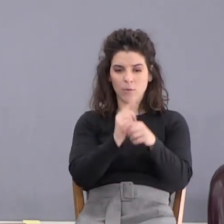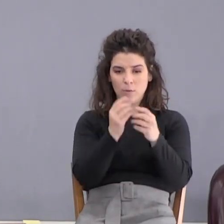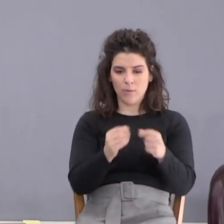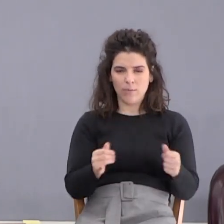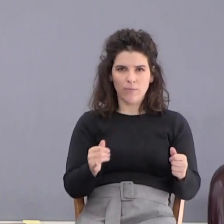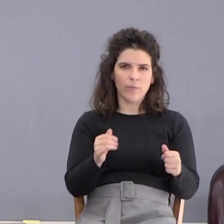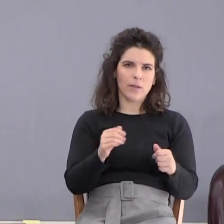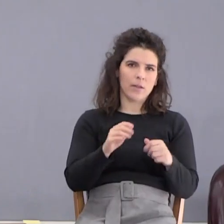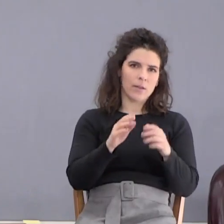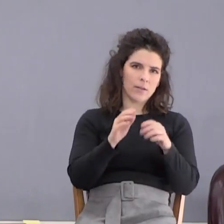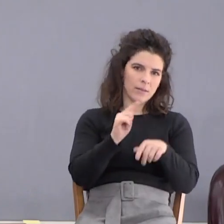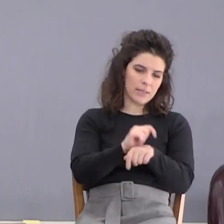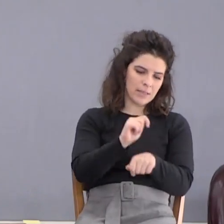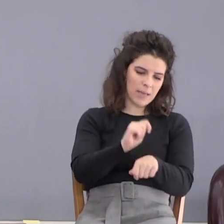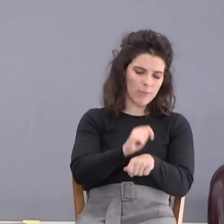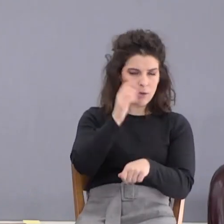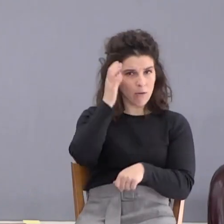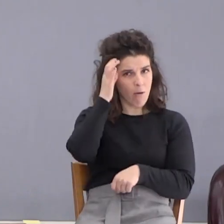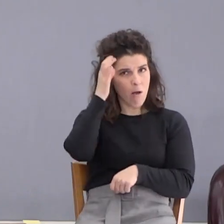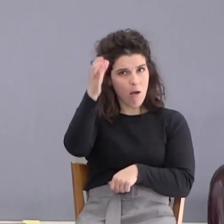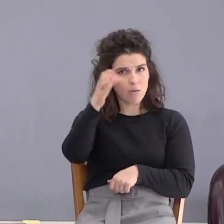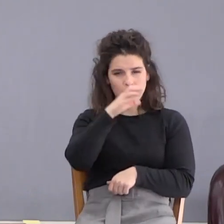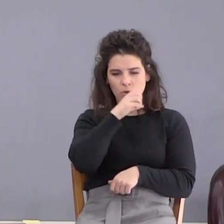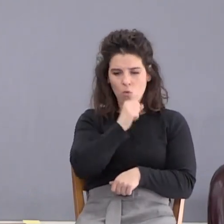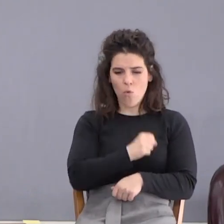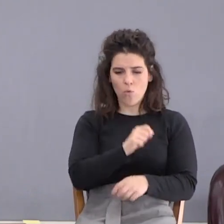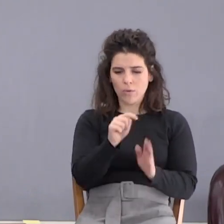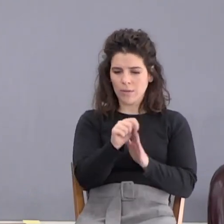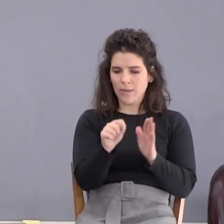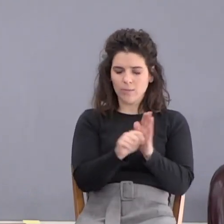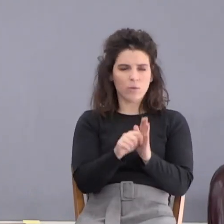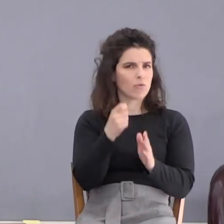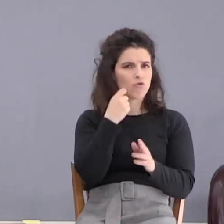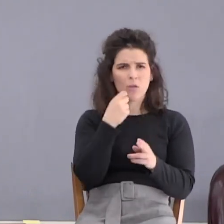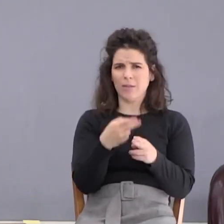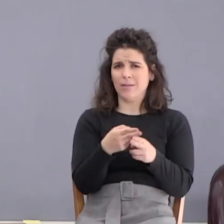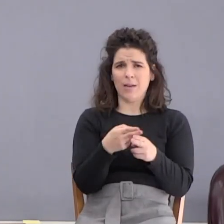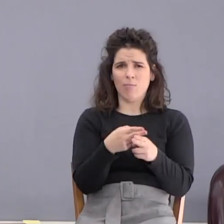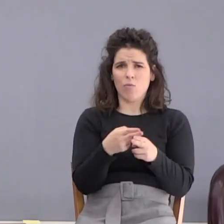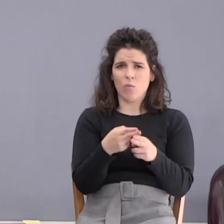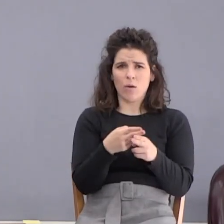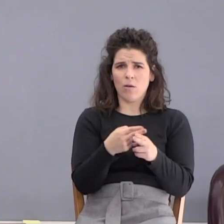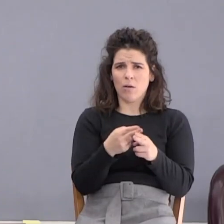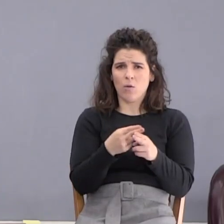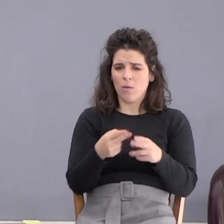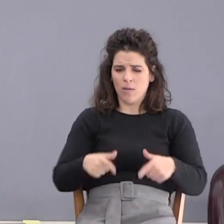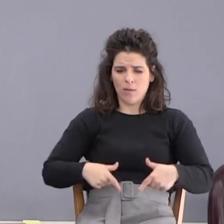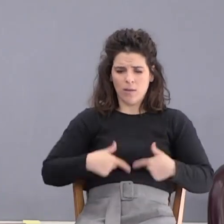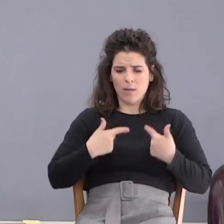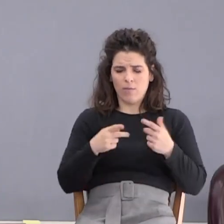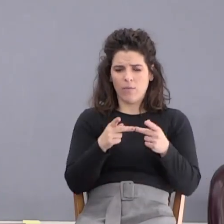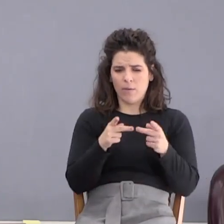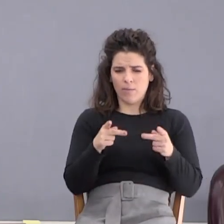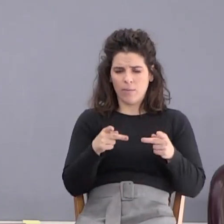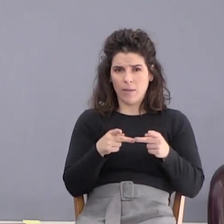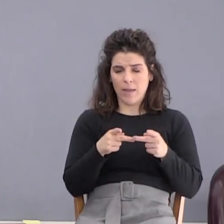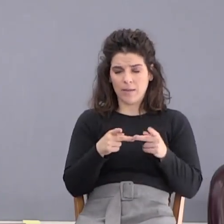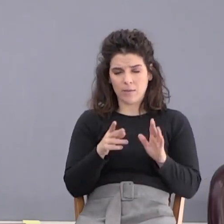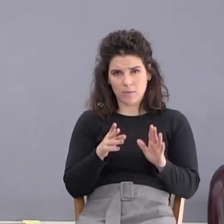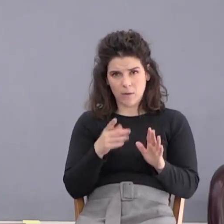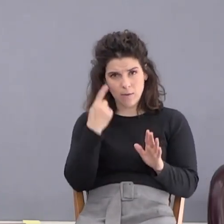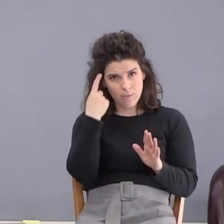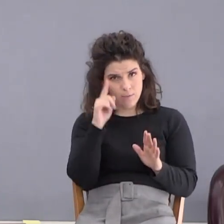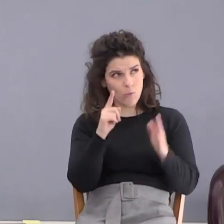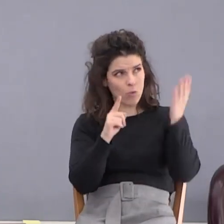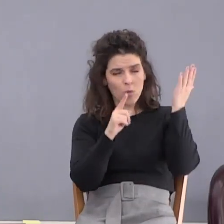the tabernacle concept in the Old Testament. It was just a temporary dwelling place, by the way,